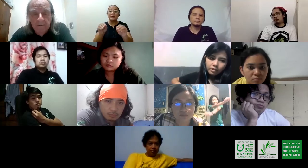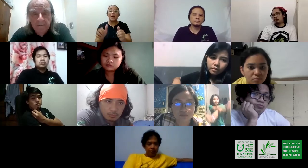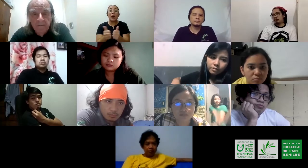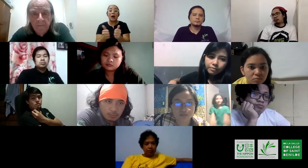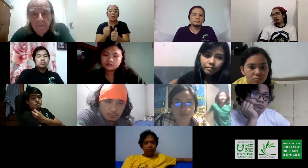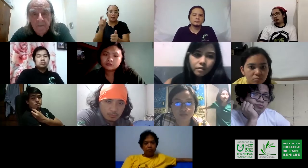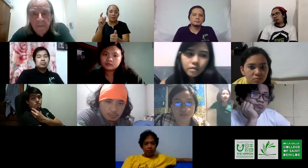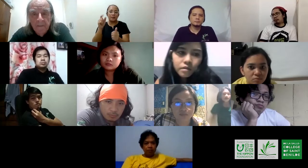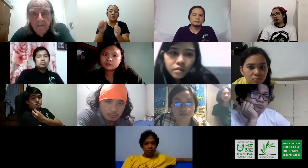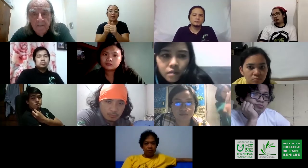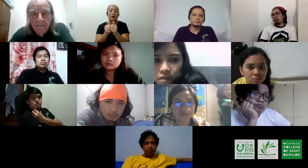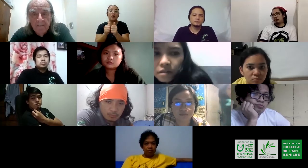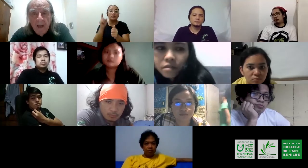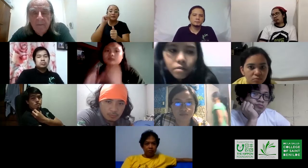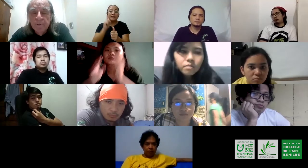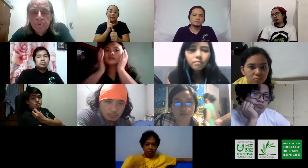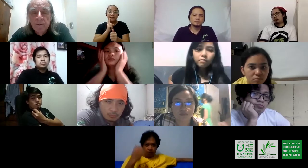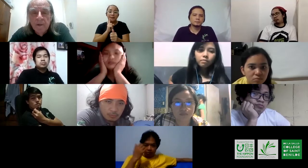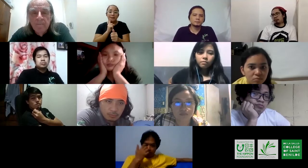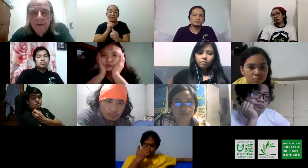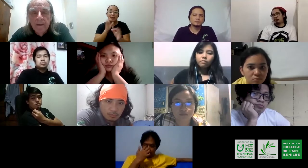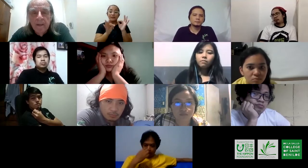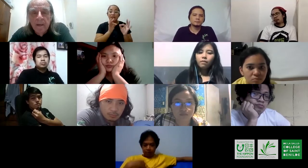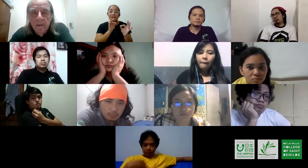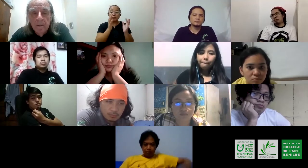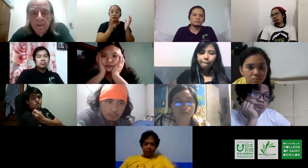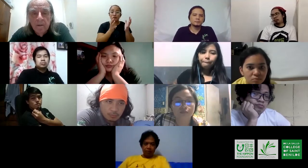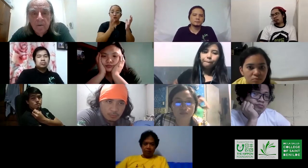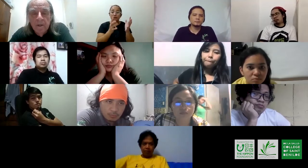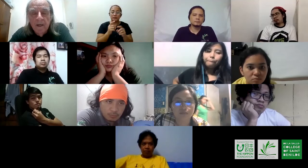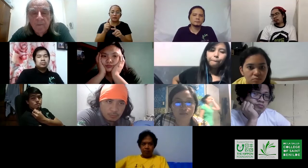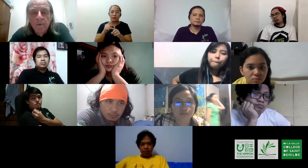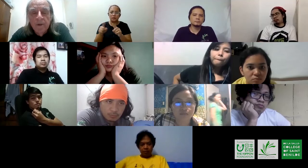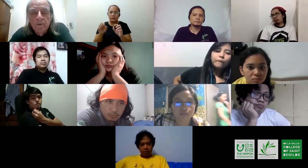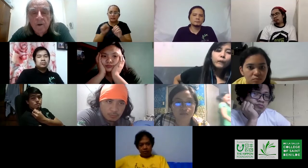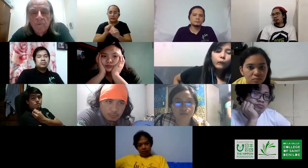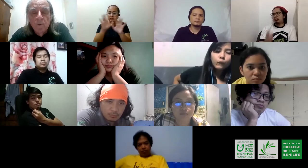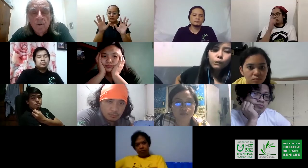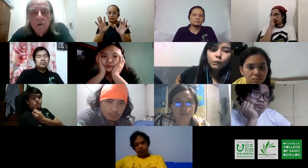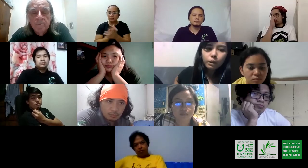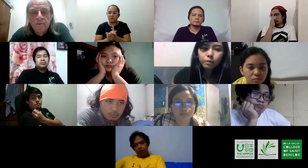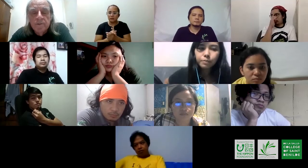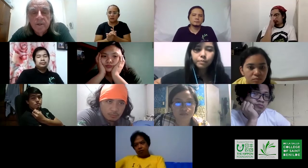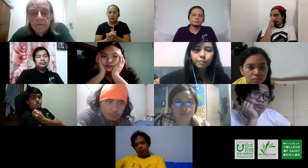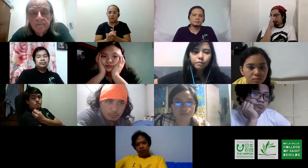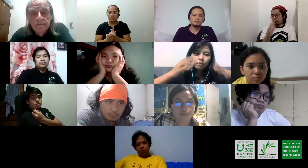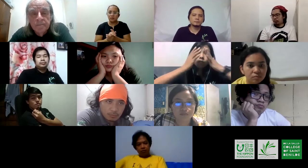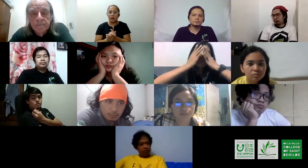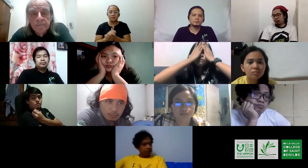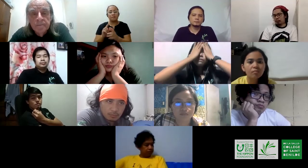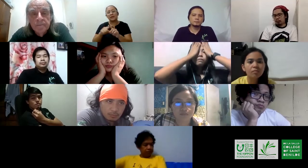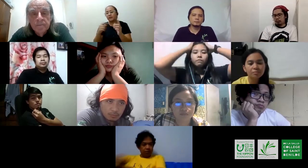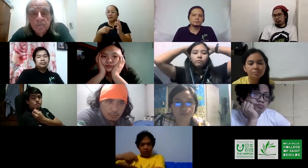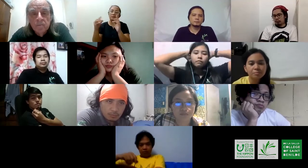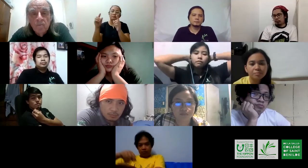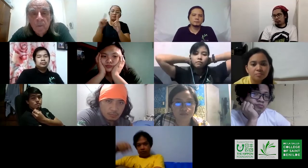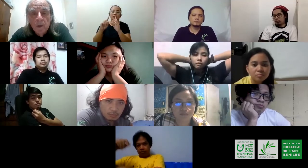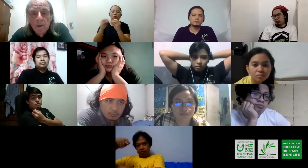talking. I'm not sure I'm making that clear or not, but we can talk more on Tuesday.